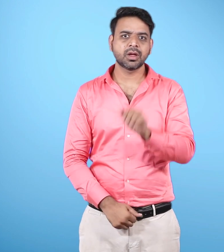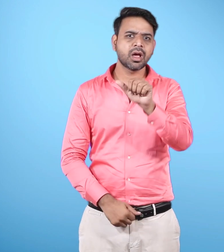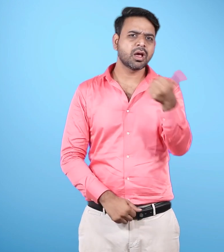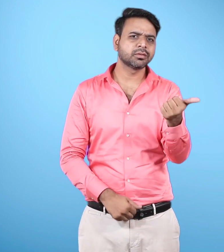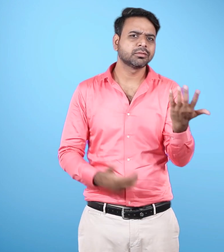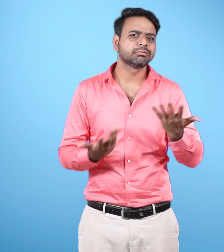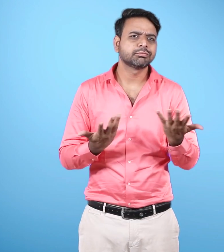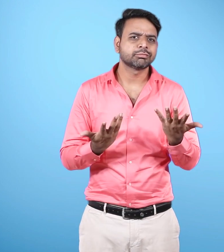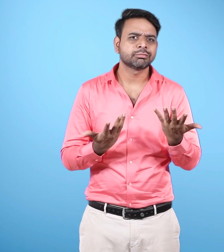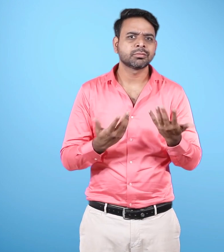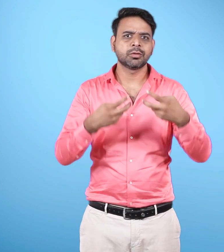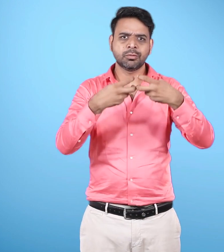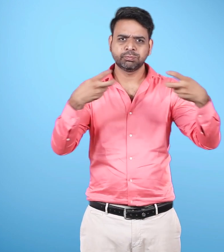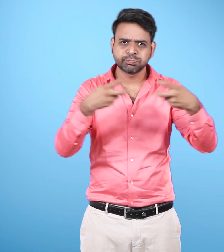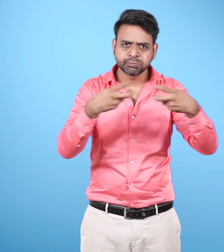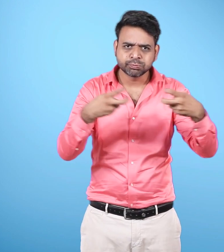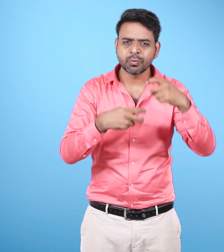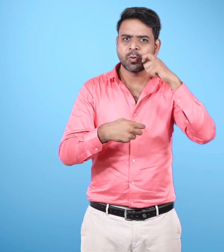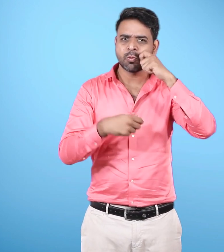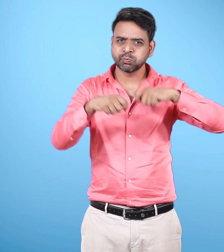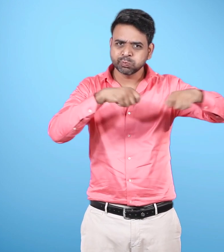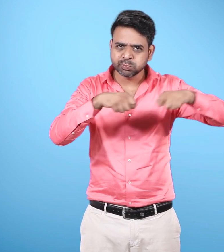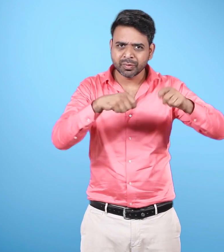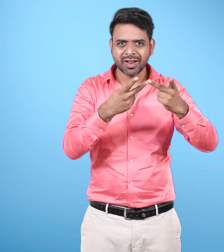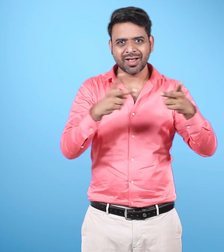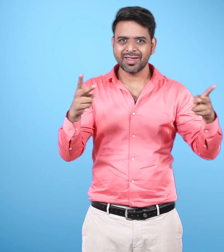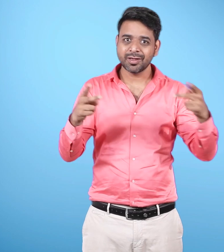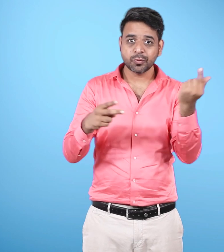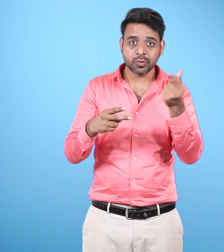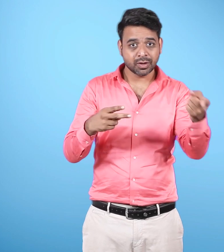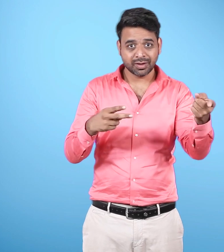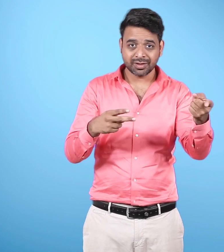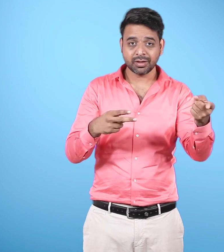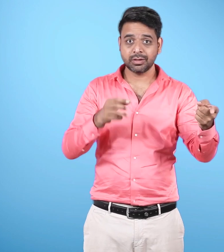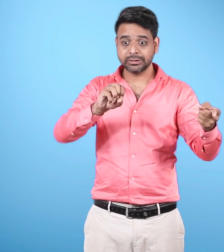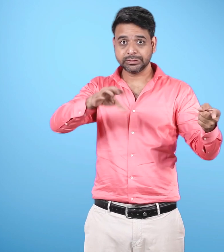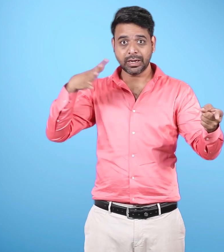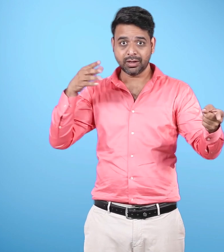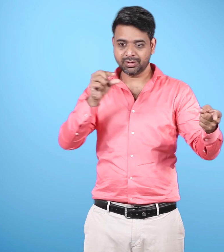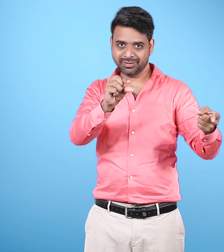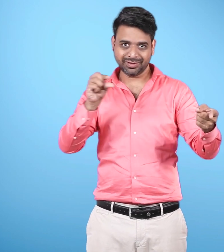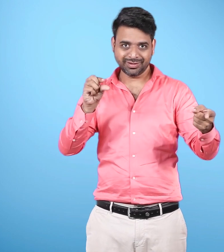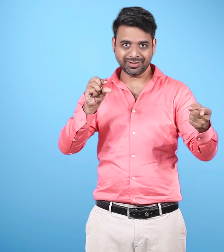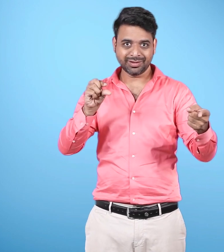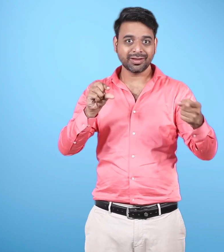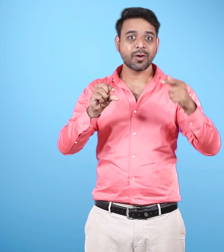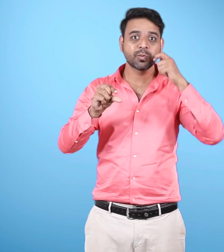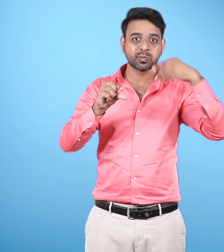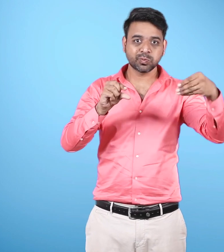On the other hand, rubber and plastics are used for covering electric wires, plug tops, switches,